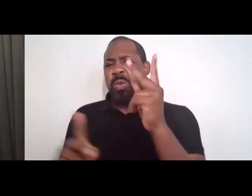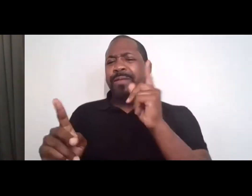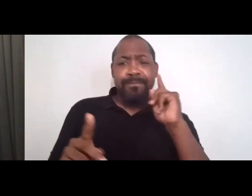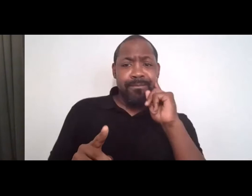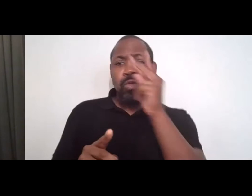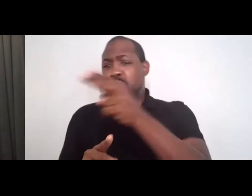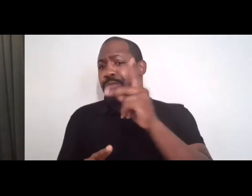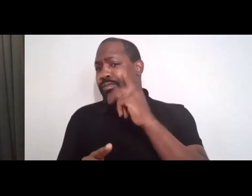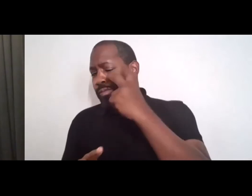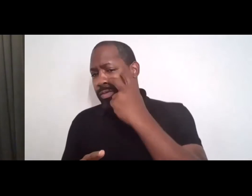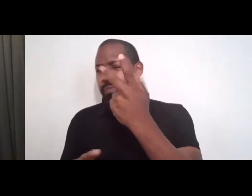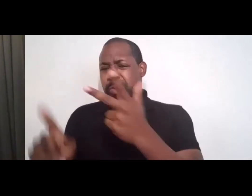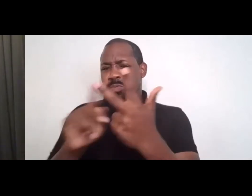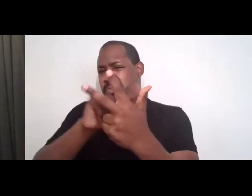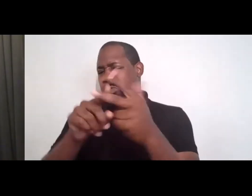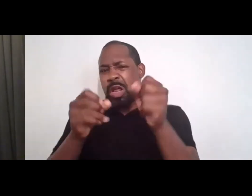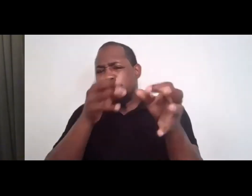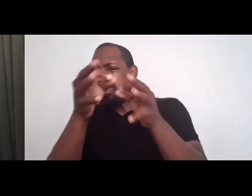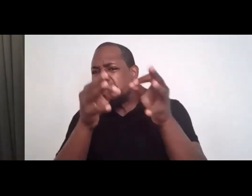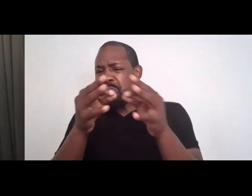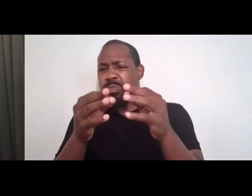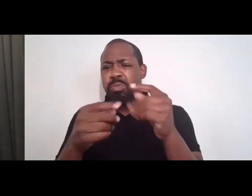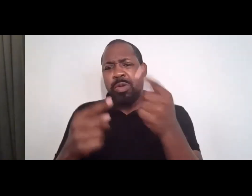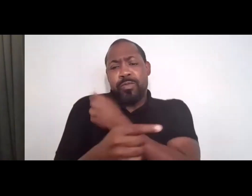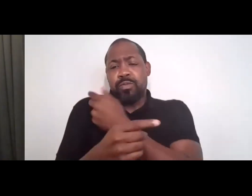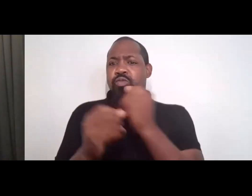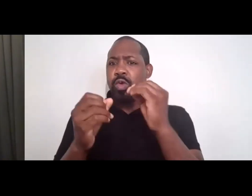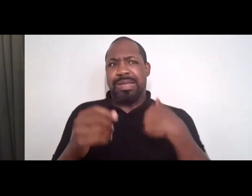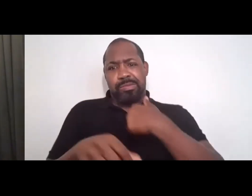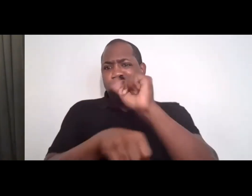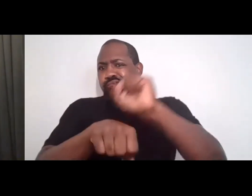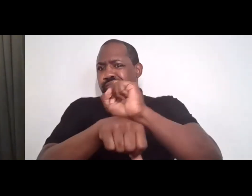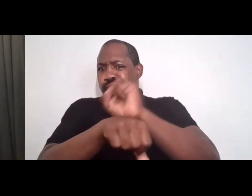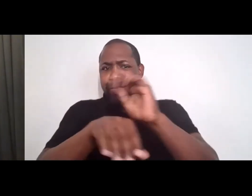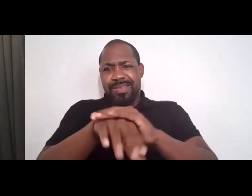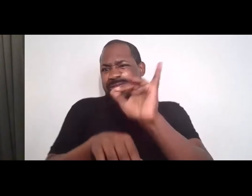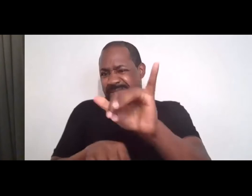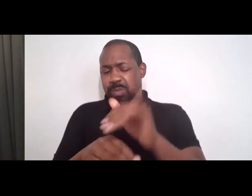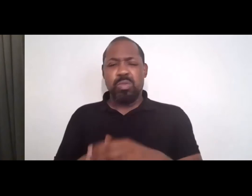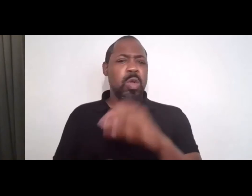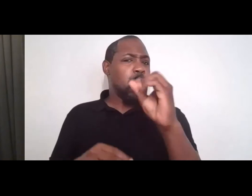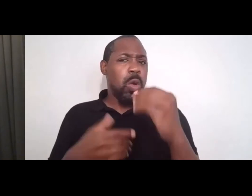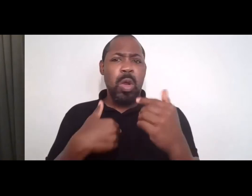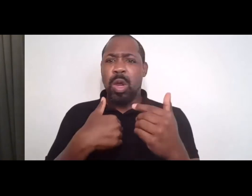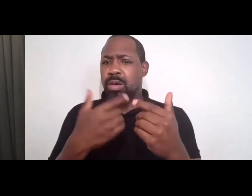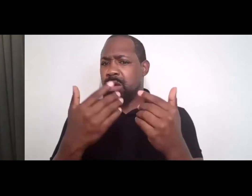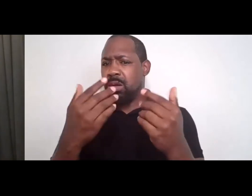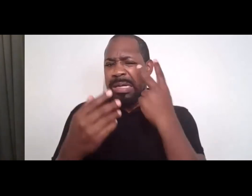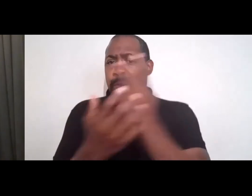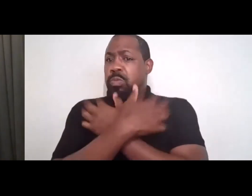vaccine. So we'd like to have a few people who are deaf, hard of hearing, deaf blind, to talk about their experiences. And I'm working